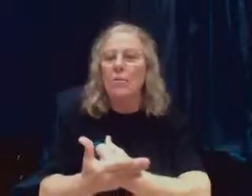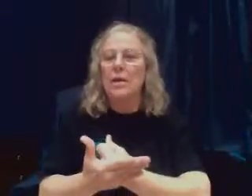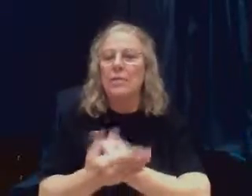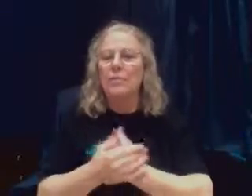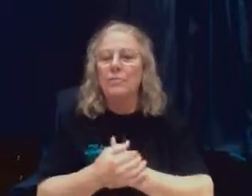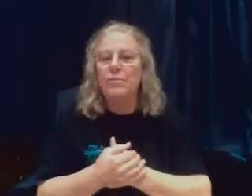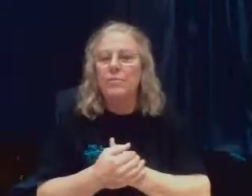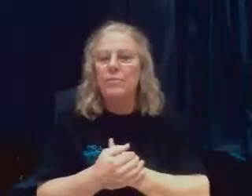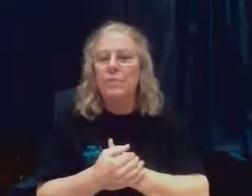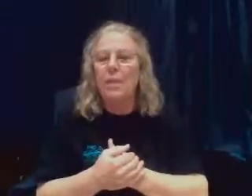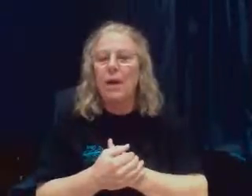heartbeat.